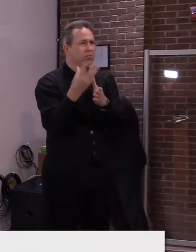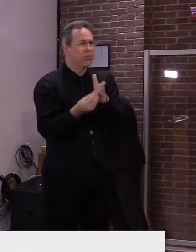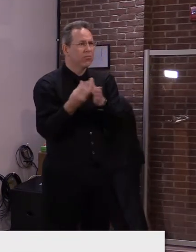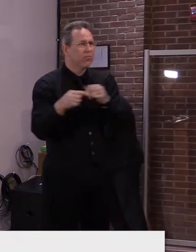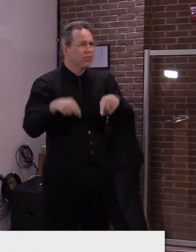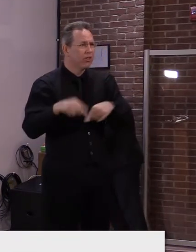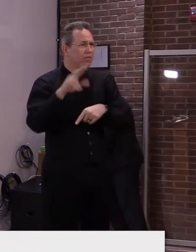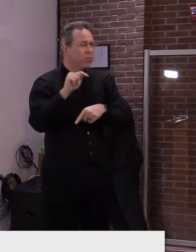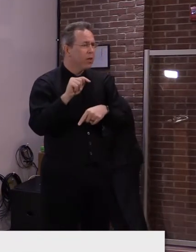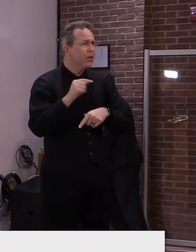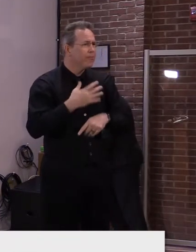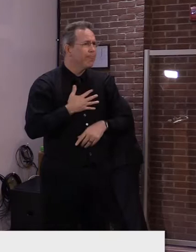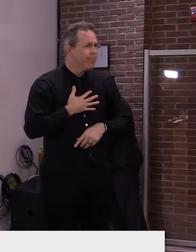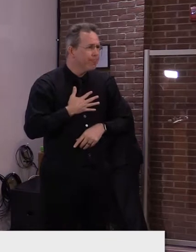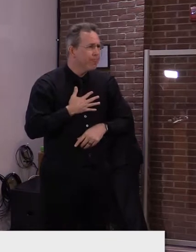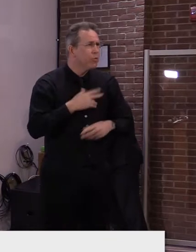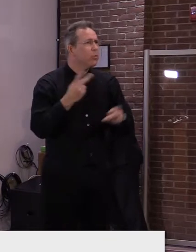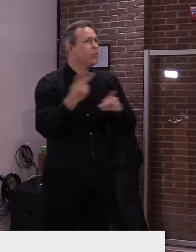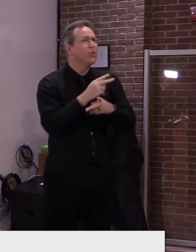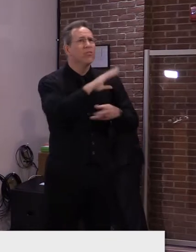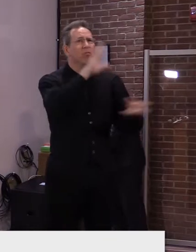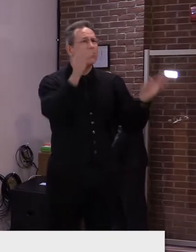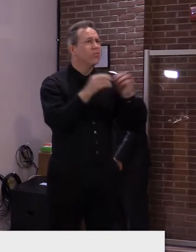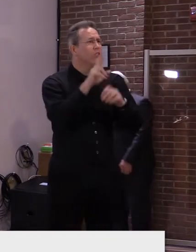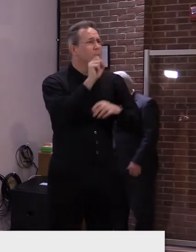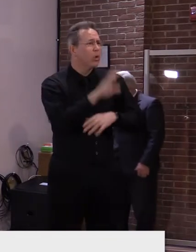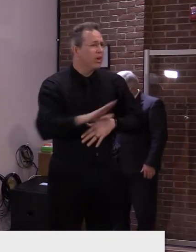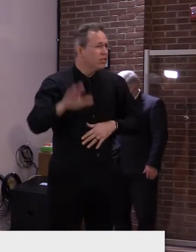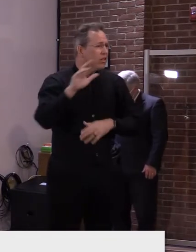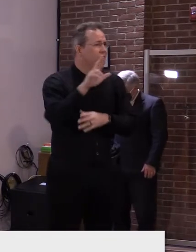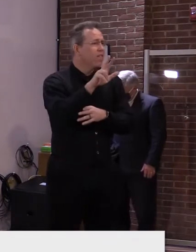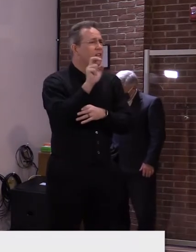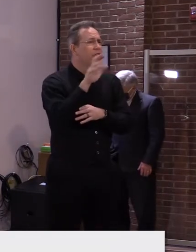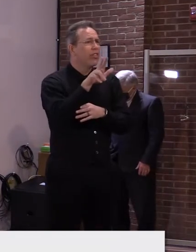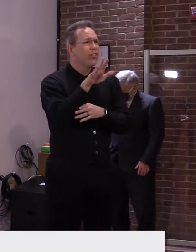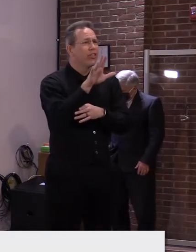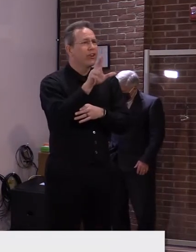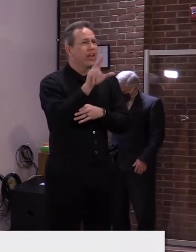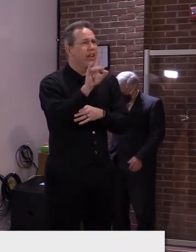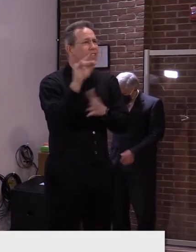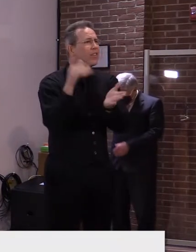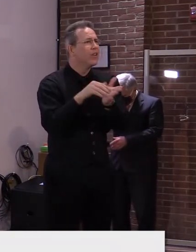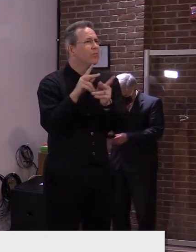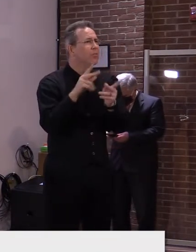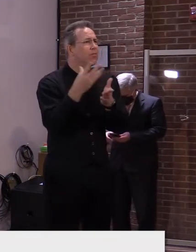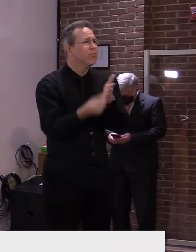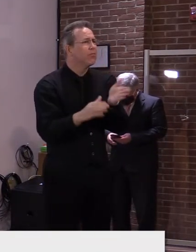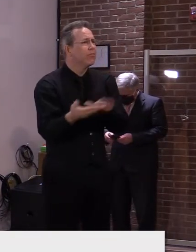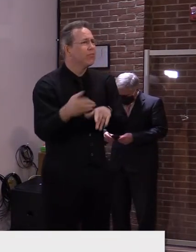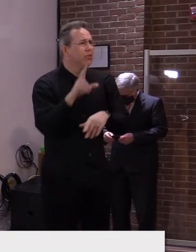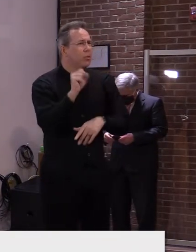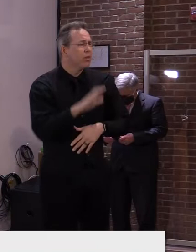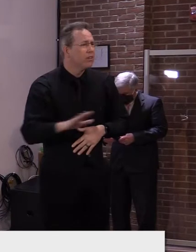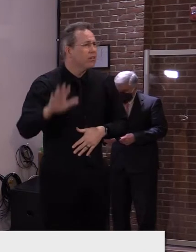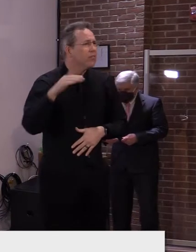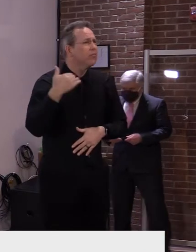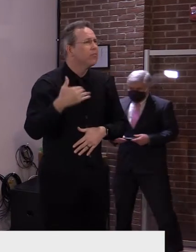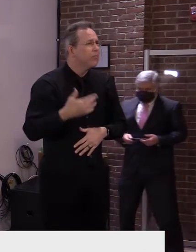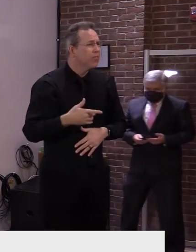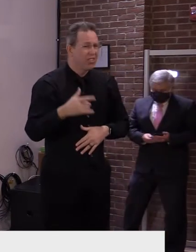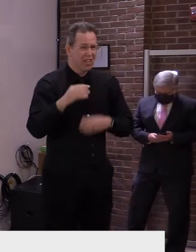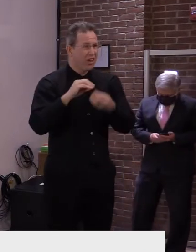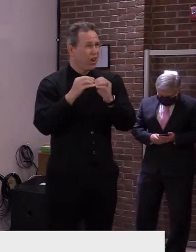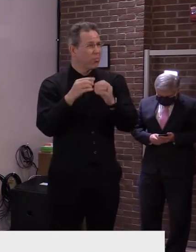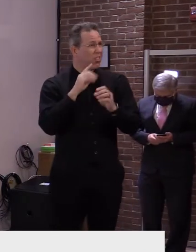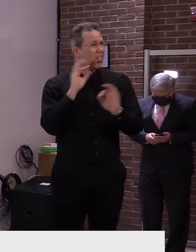over 538,000 fellow Americans. These aren't just numbers. Each represents a